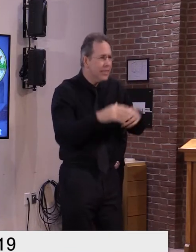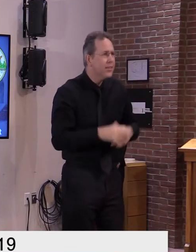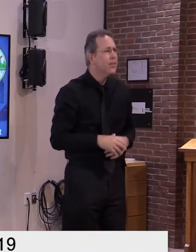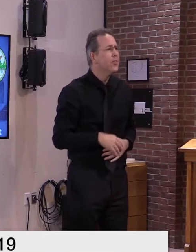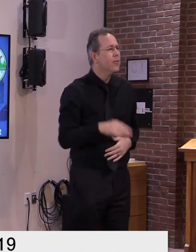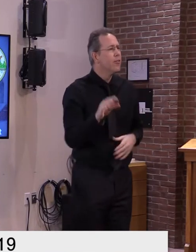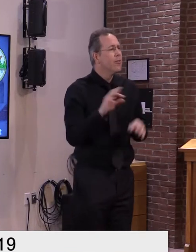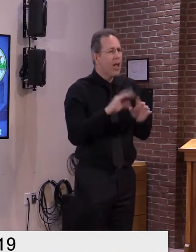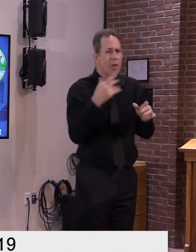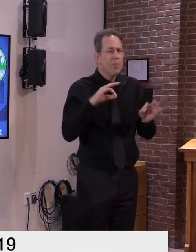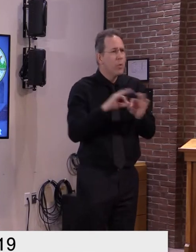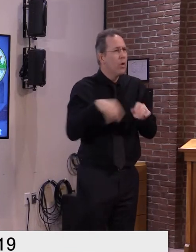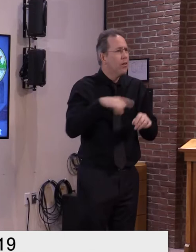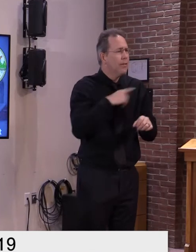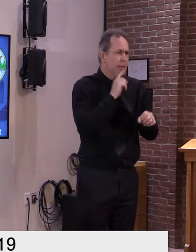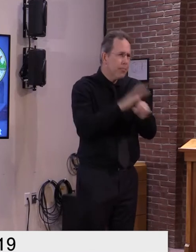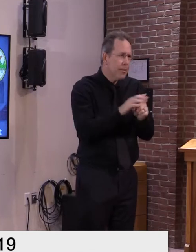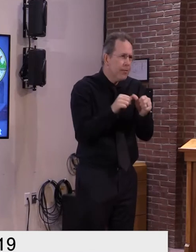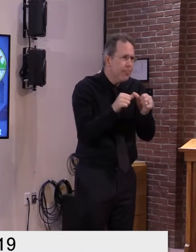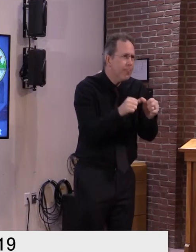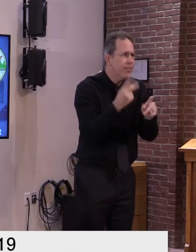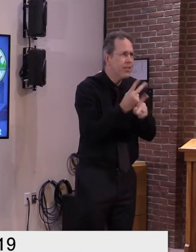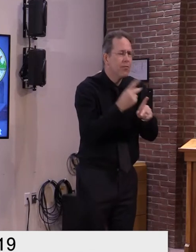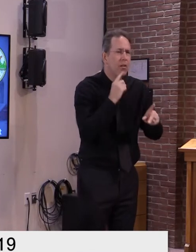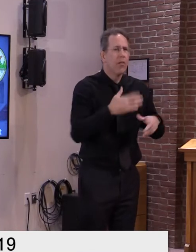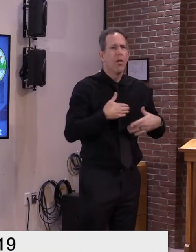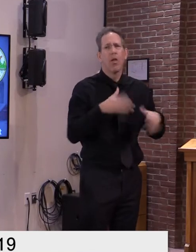the sacrifices to keep our loved ones safe.